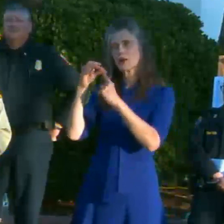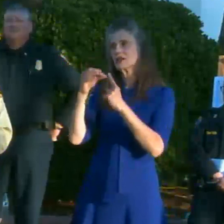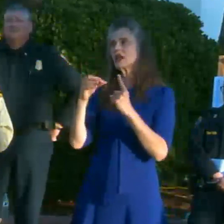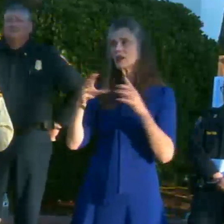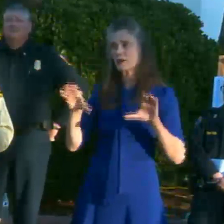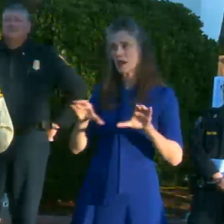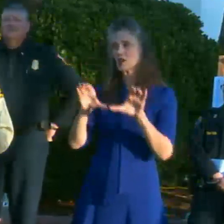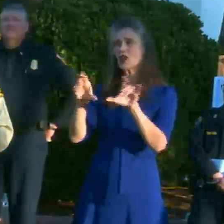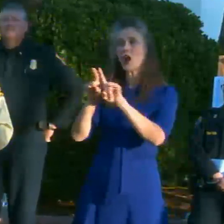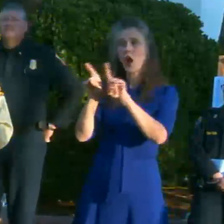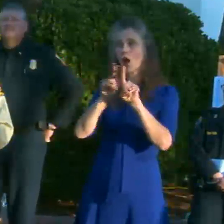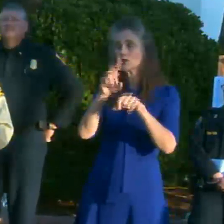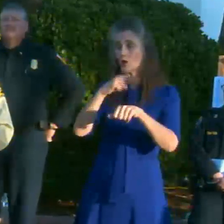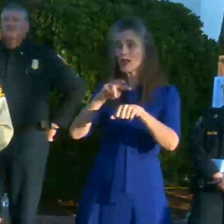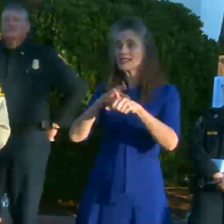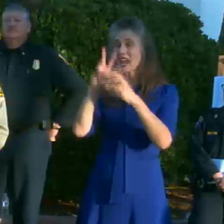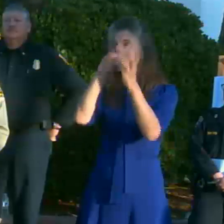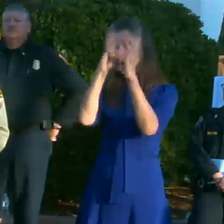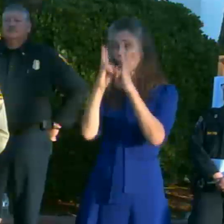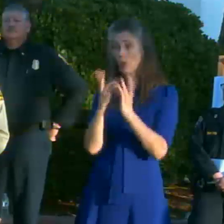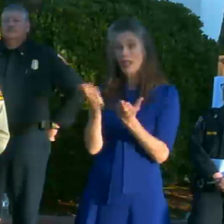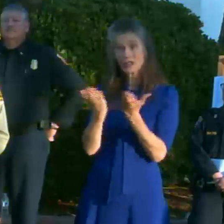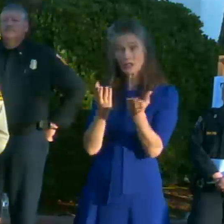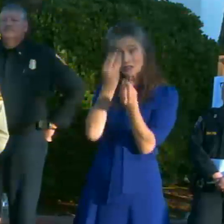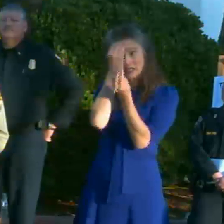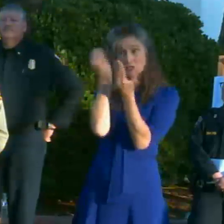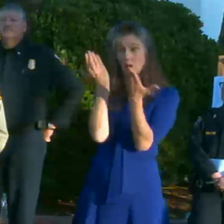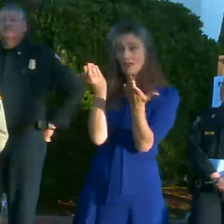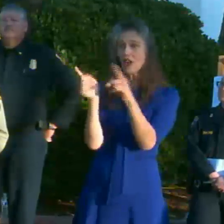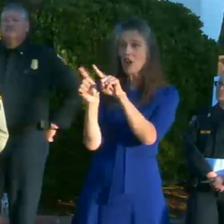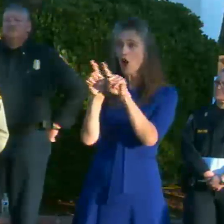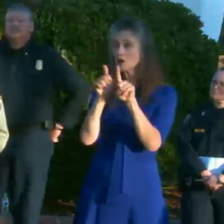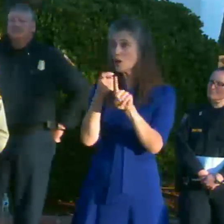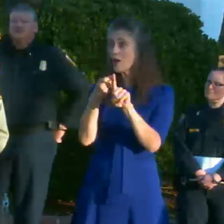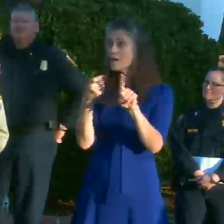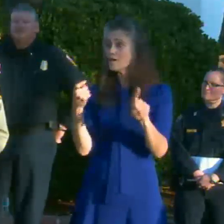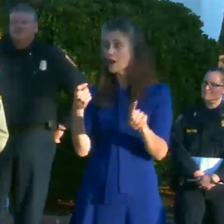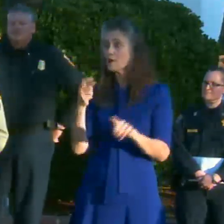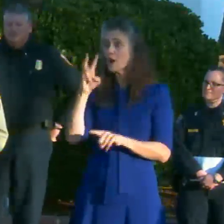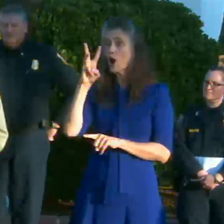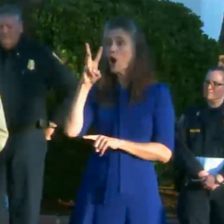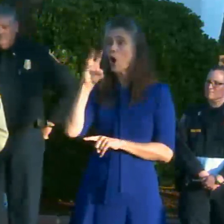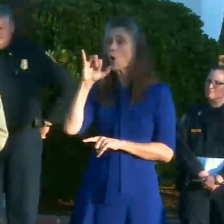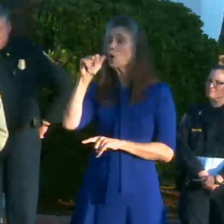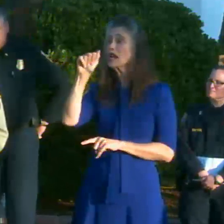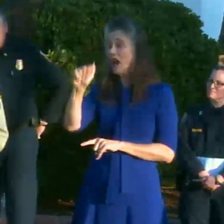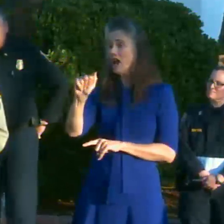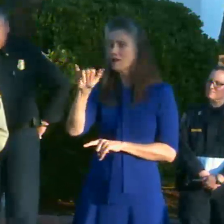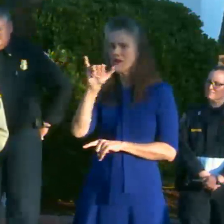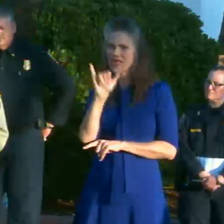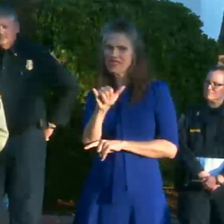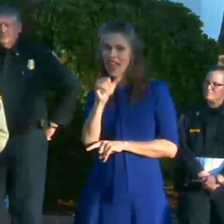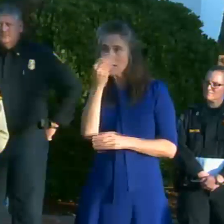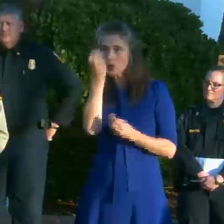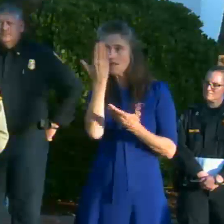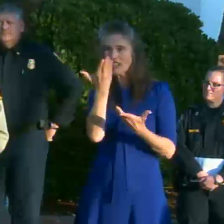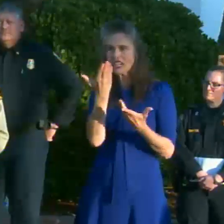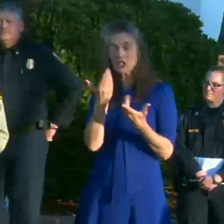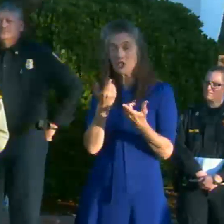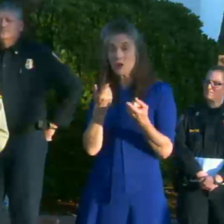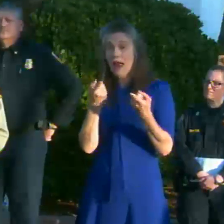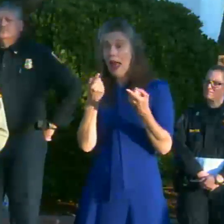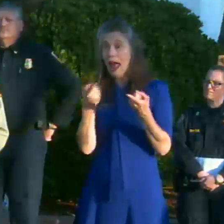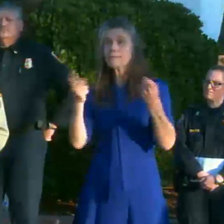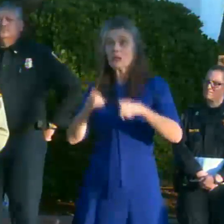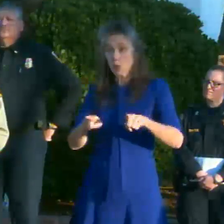from the National Weather Service, and there was a notification from the WIA. It was just that notification was as the event was